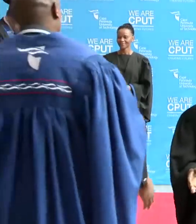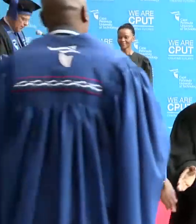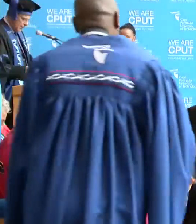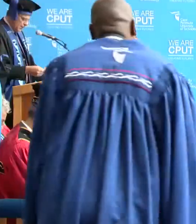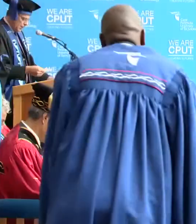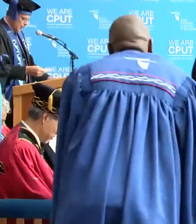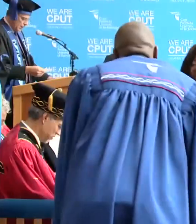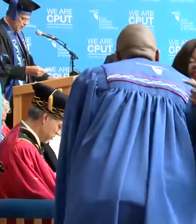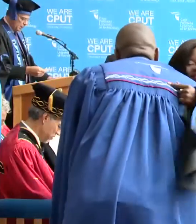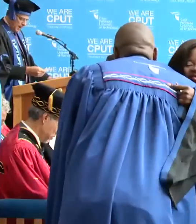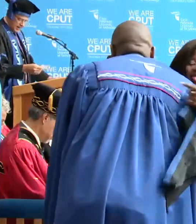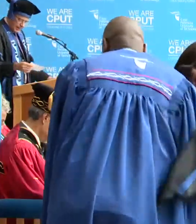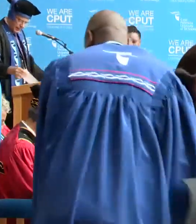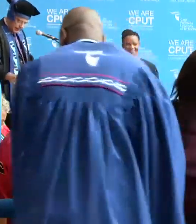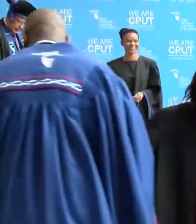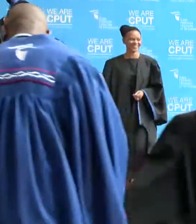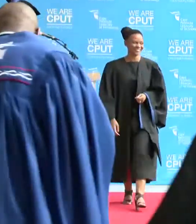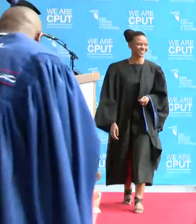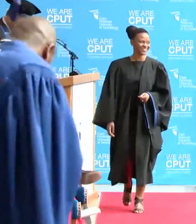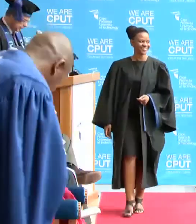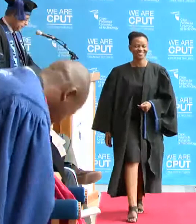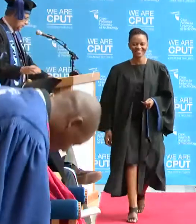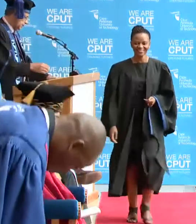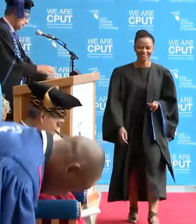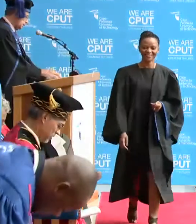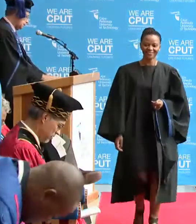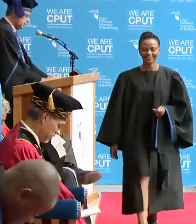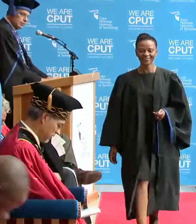Nomzamu Veronica Smal.